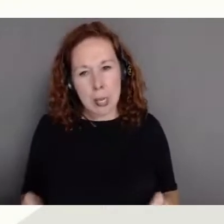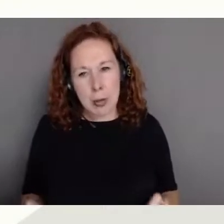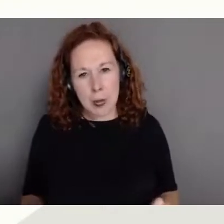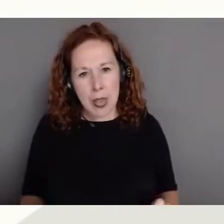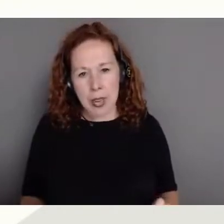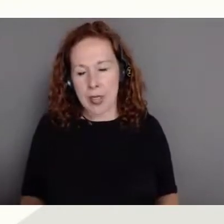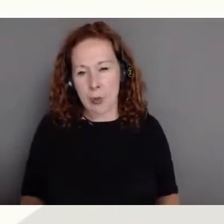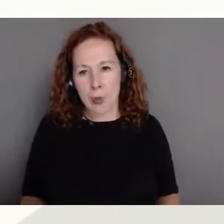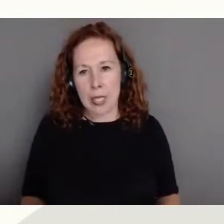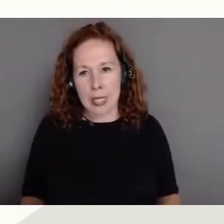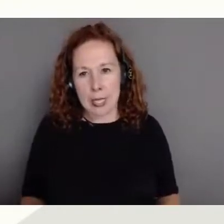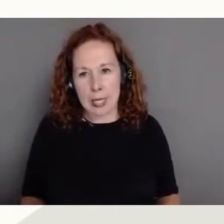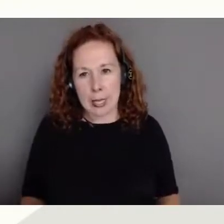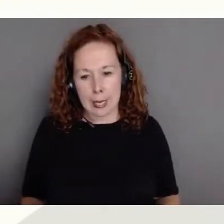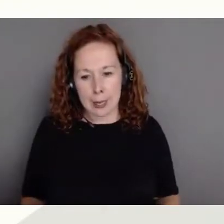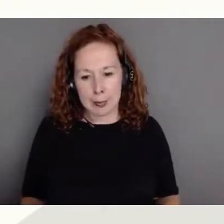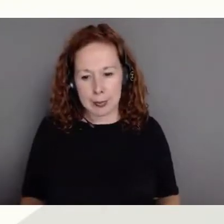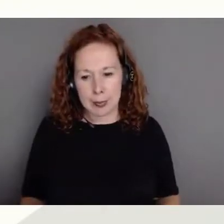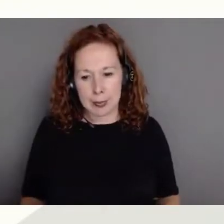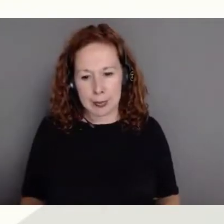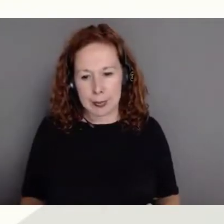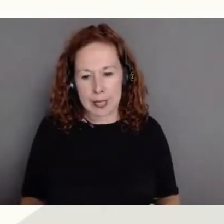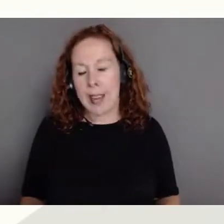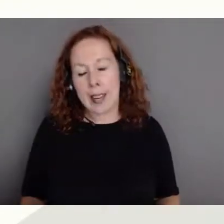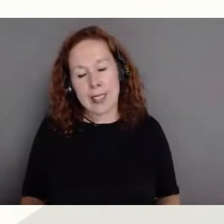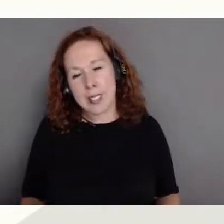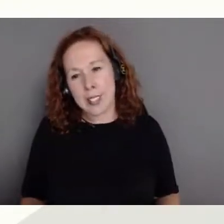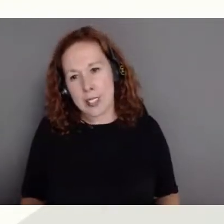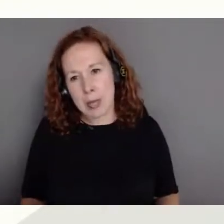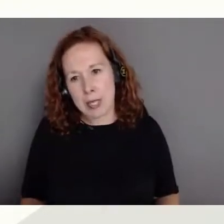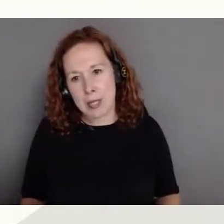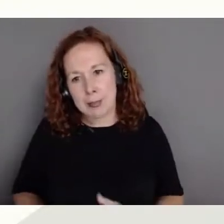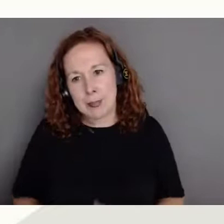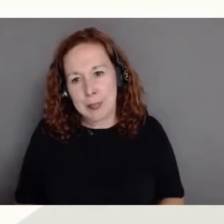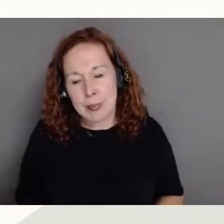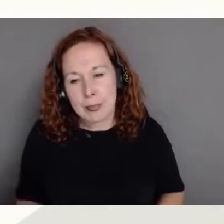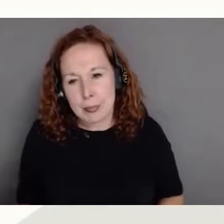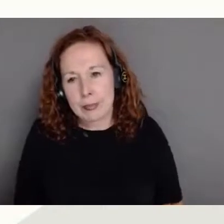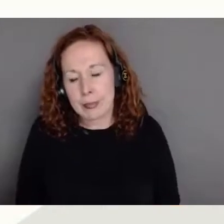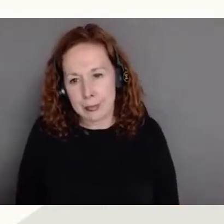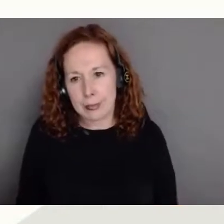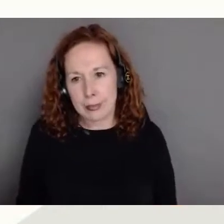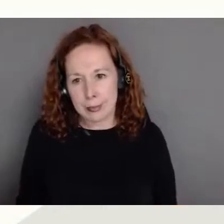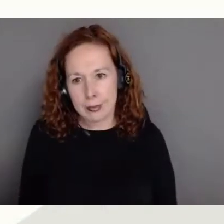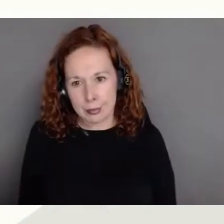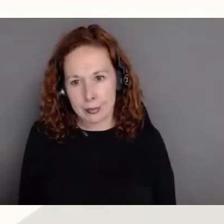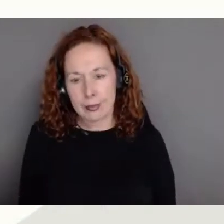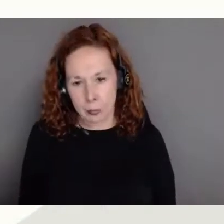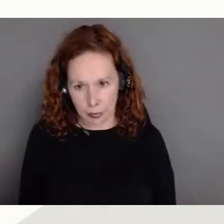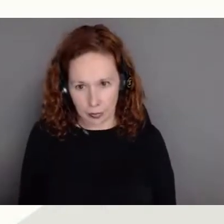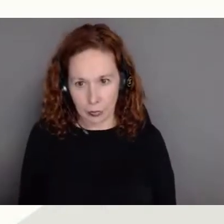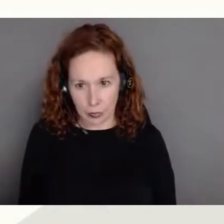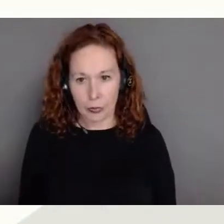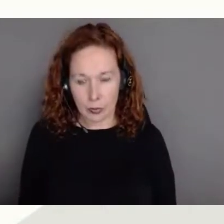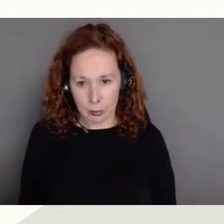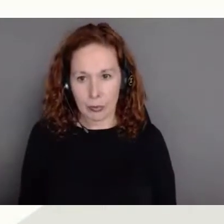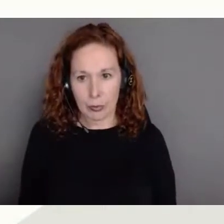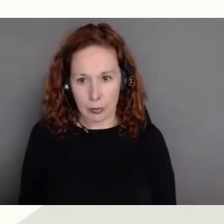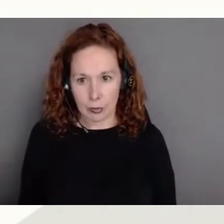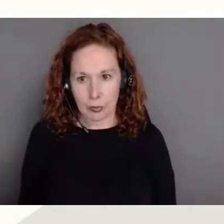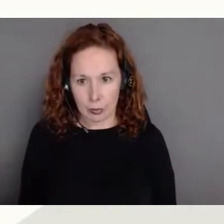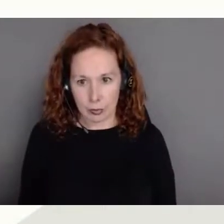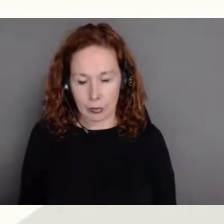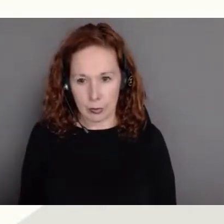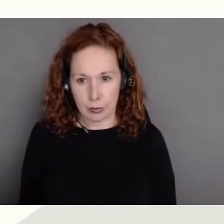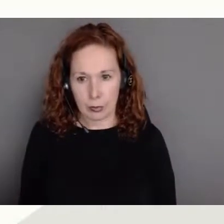there's something about that that really, Yeah. yeah, it's just amazing. Can you walk our viewers through the process of what